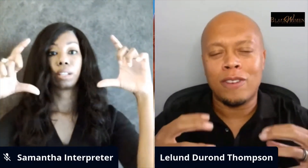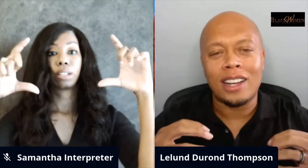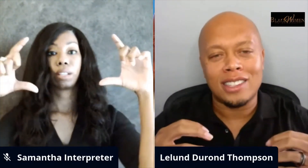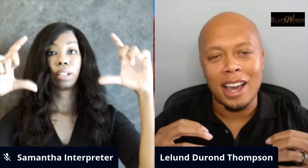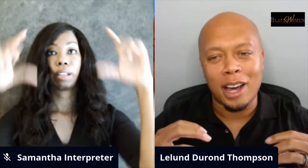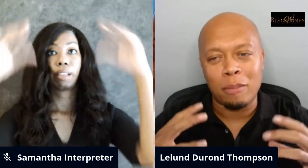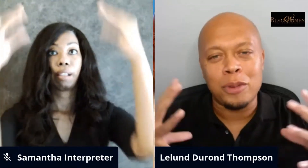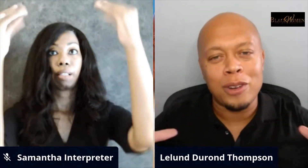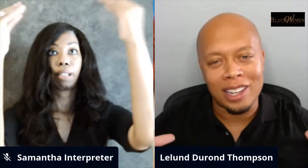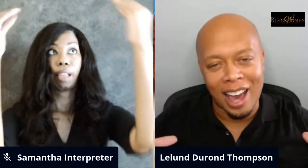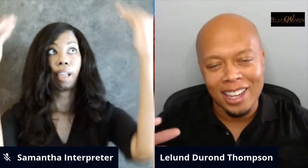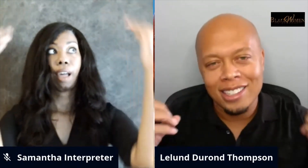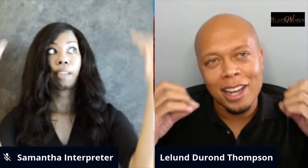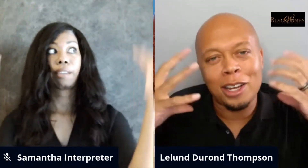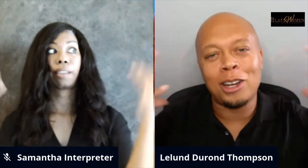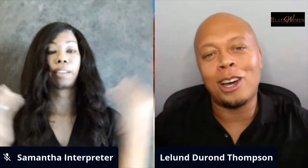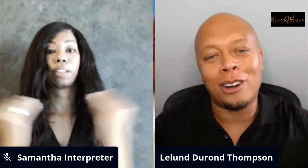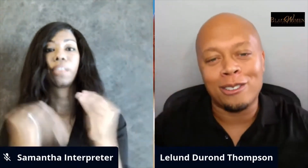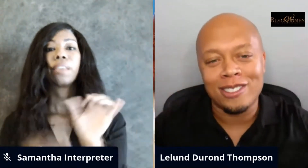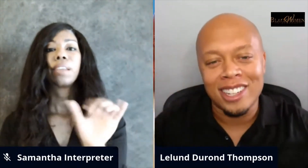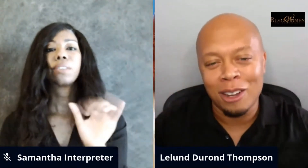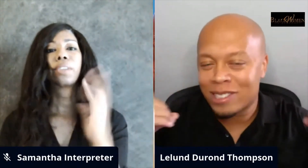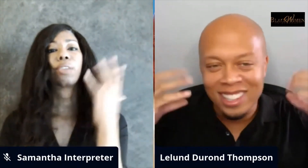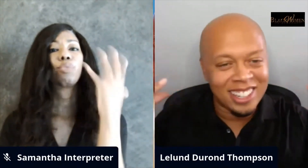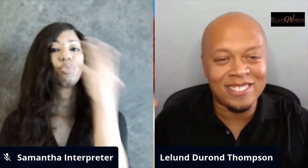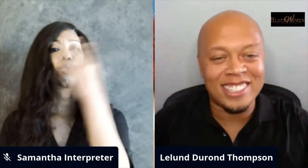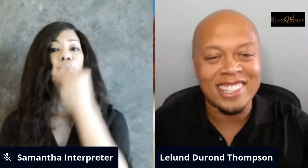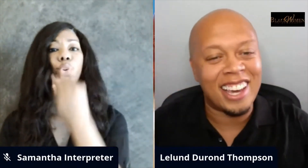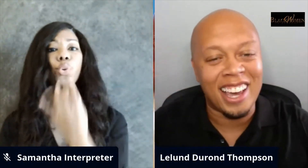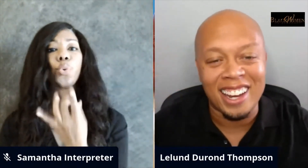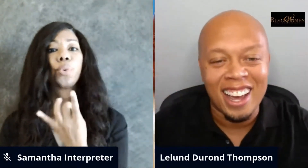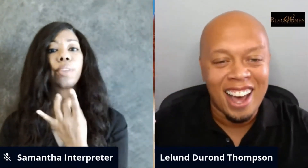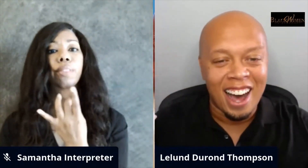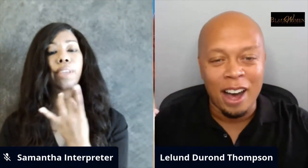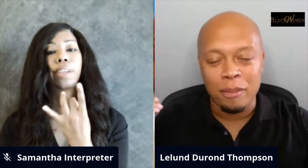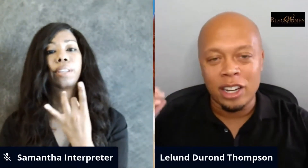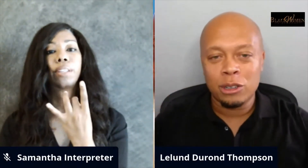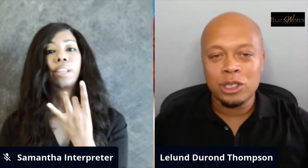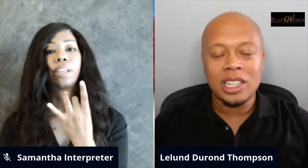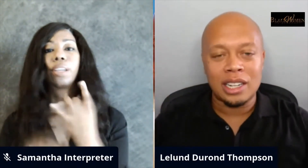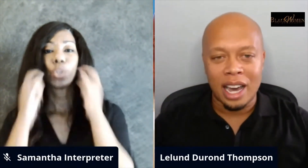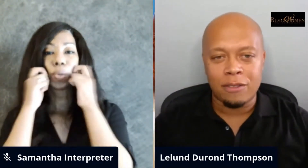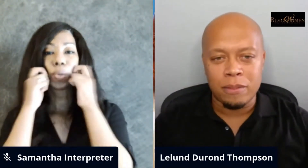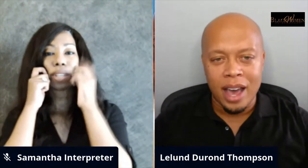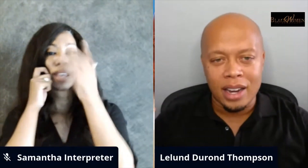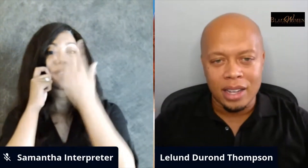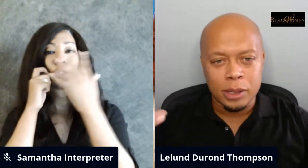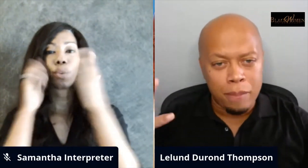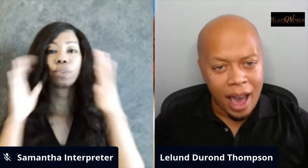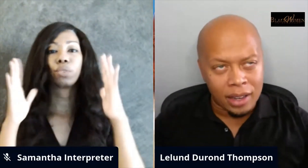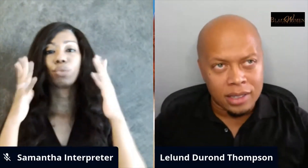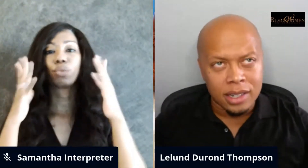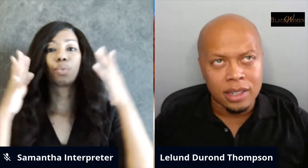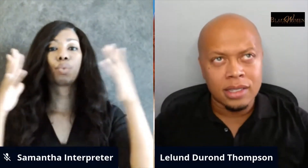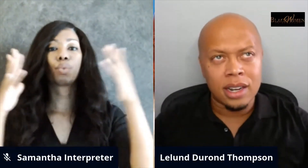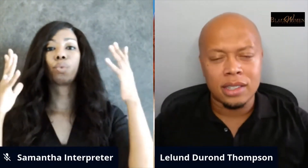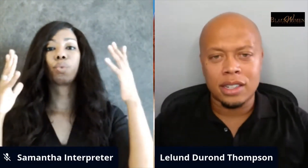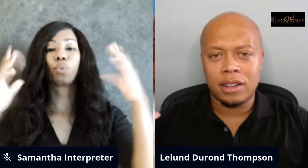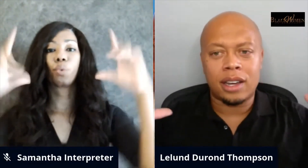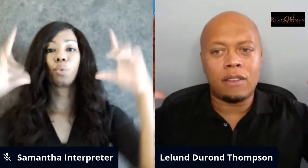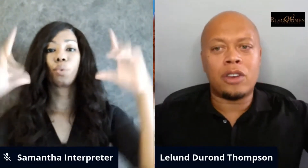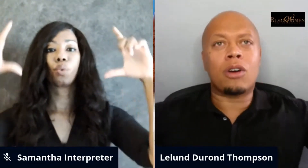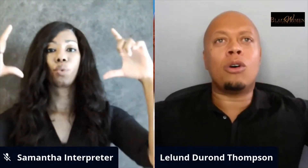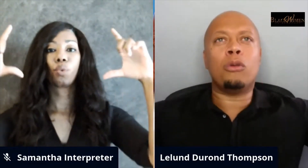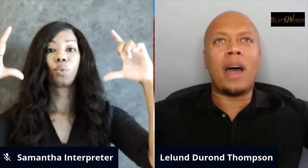usually provides like a beauty light. It's like a glow. It helps to lift the skin. And usually the light from that is balanced. It doesn't